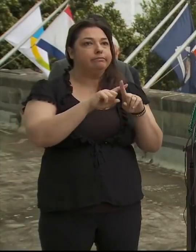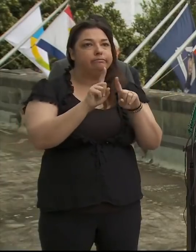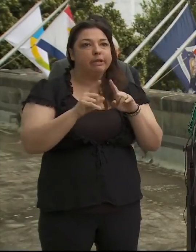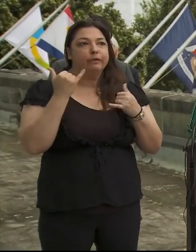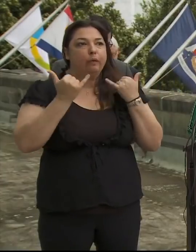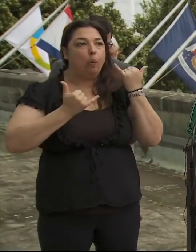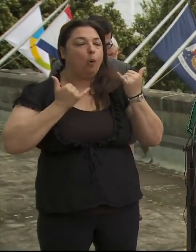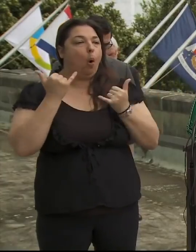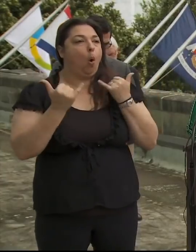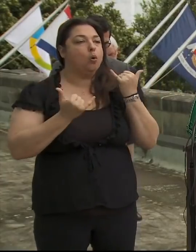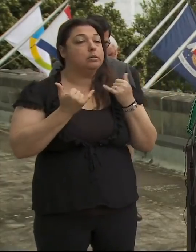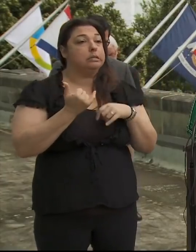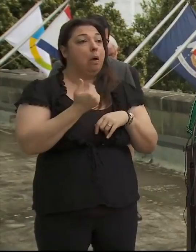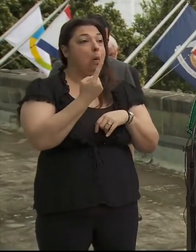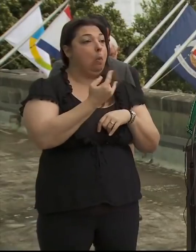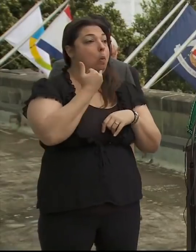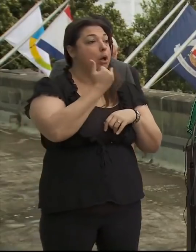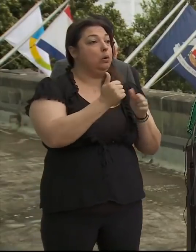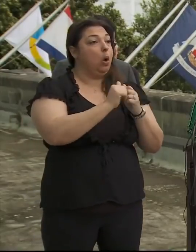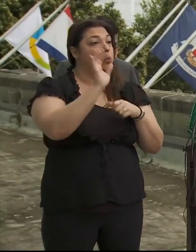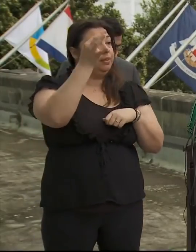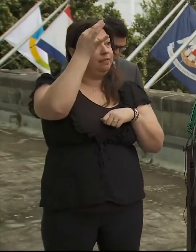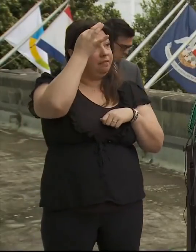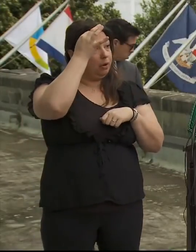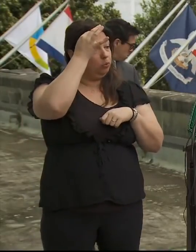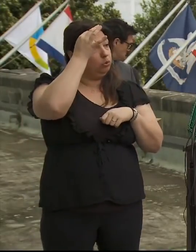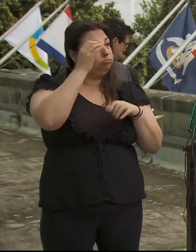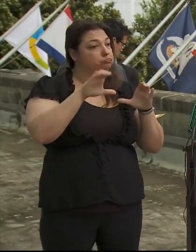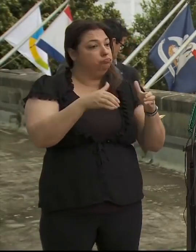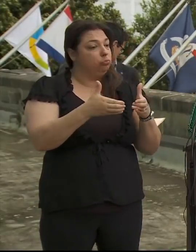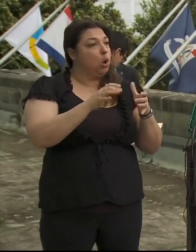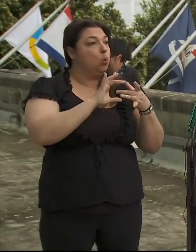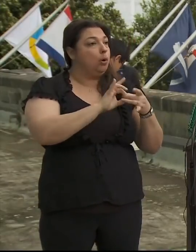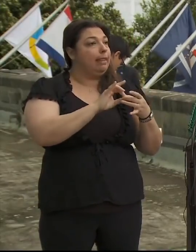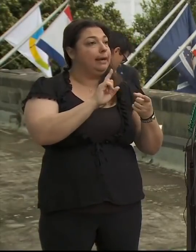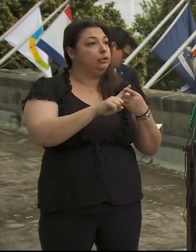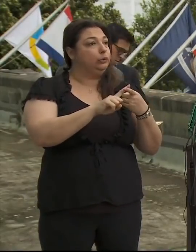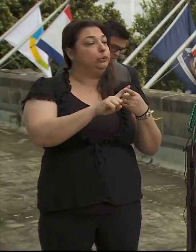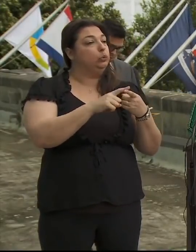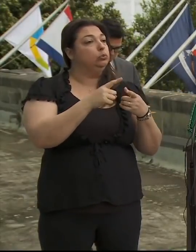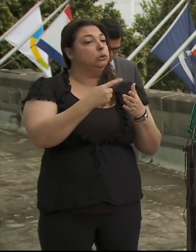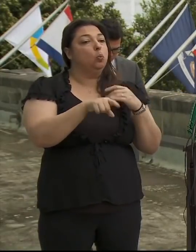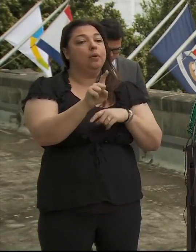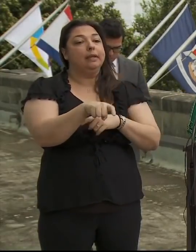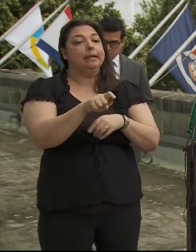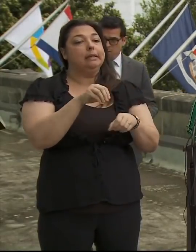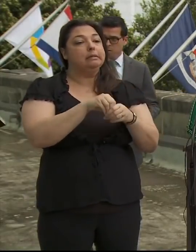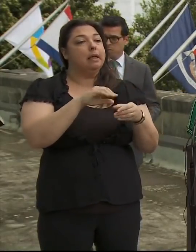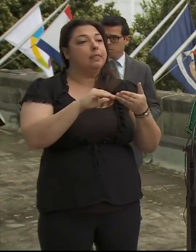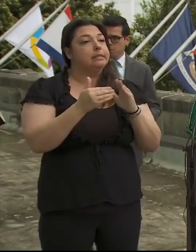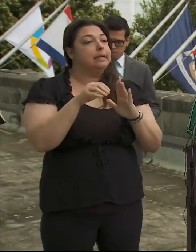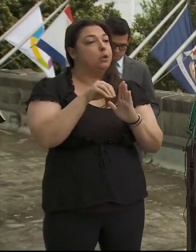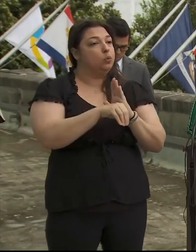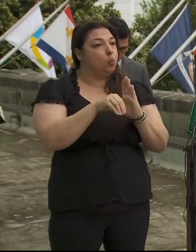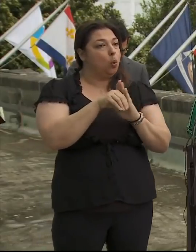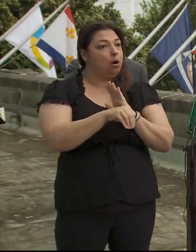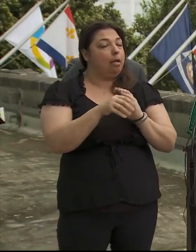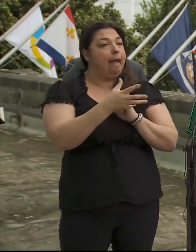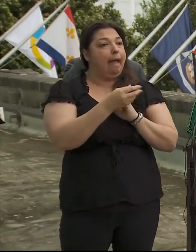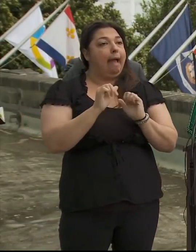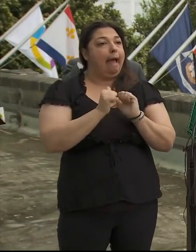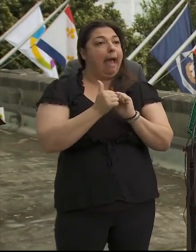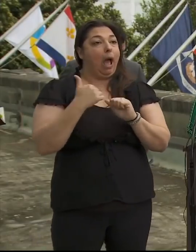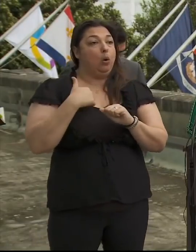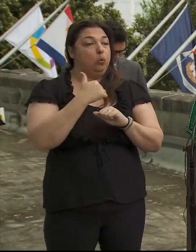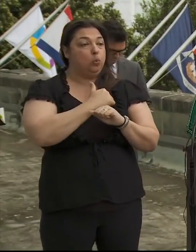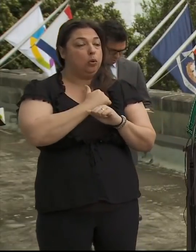Calls, and one was with our federal delegation as it relates to the existing needs in the city of New Orleans and how we have